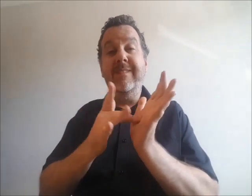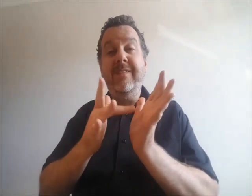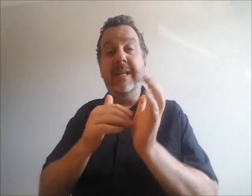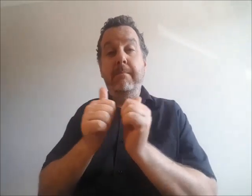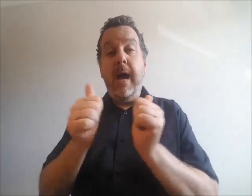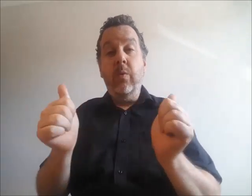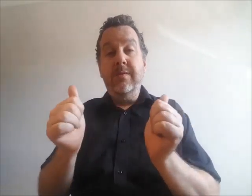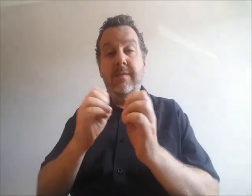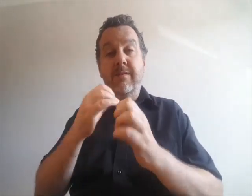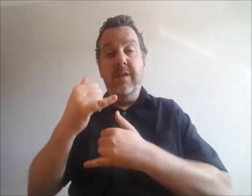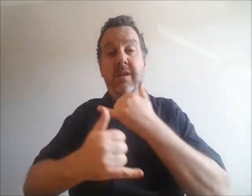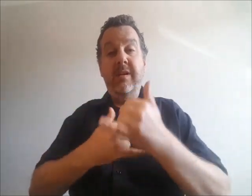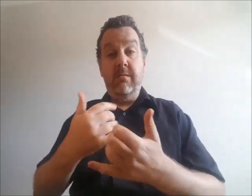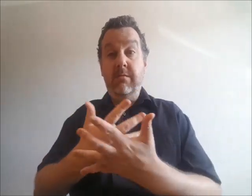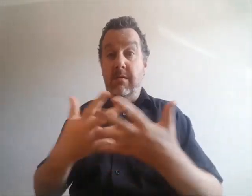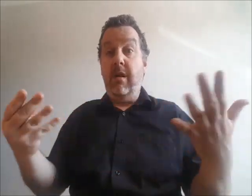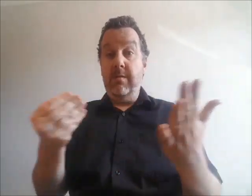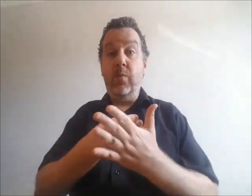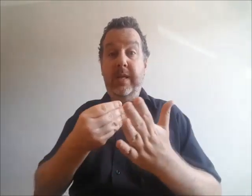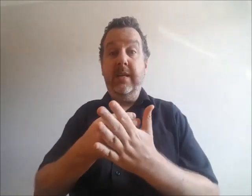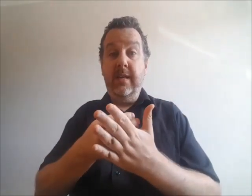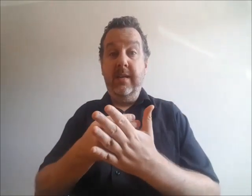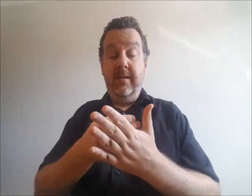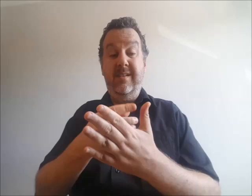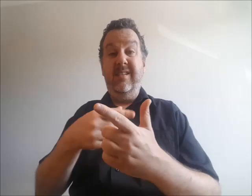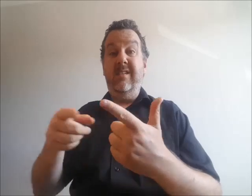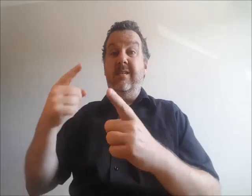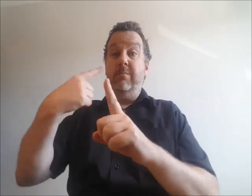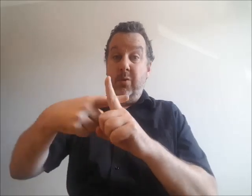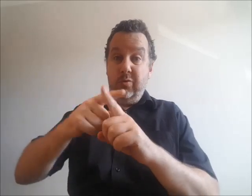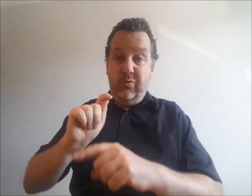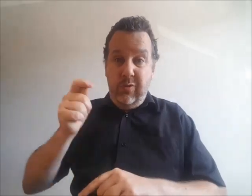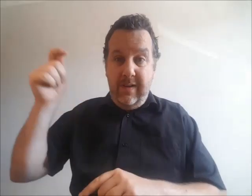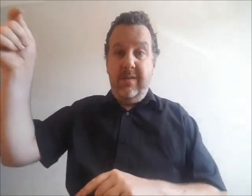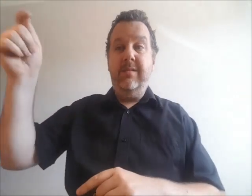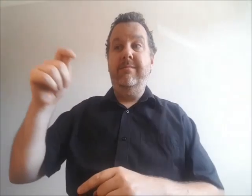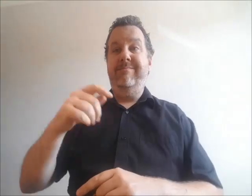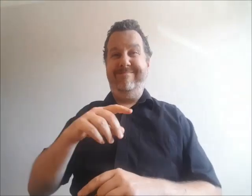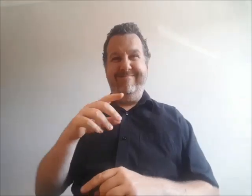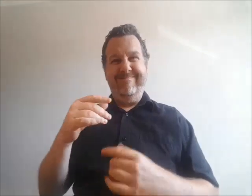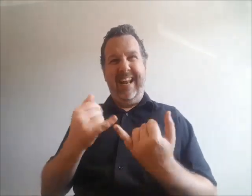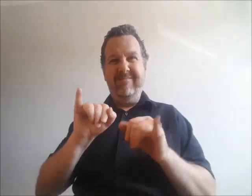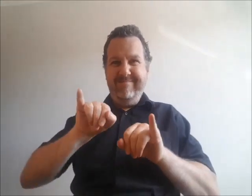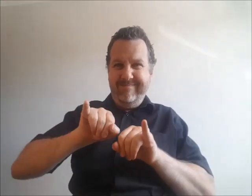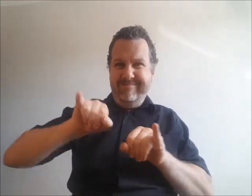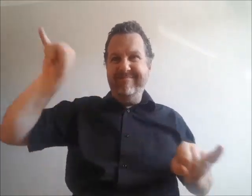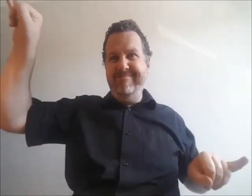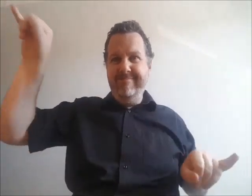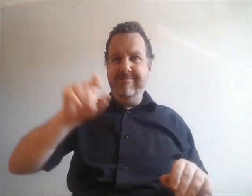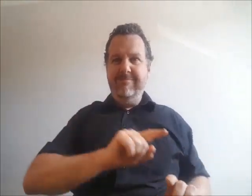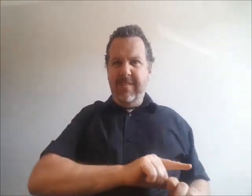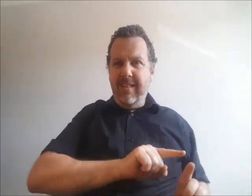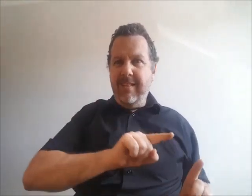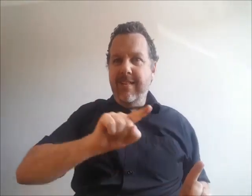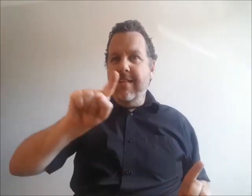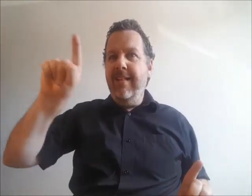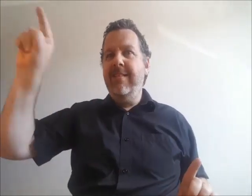time it was about £15 a year, which was considerable at this stage, plus the transport fees, which again, given the distance between Tralee and Dublin, were